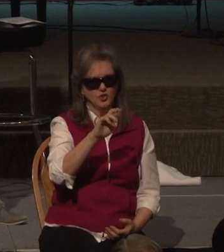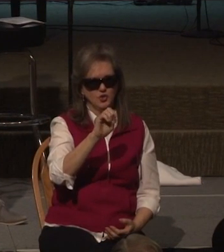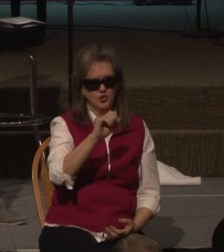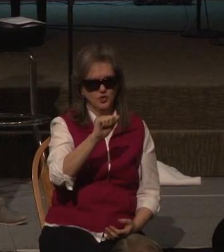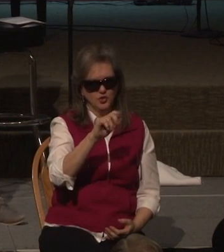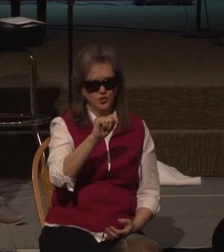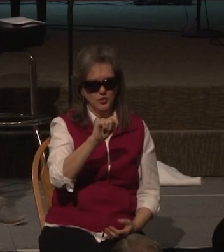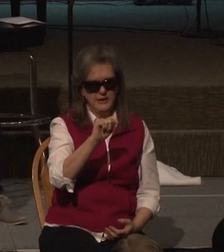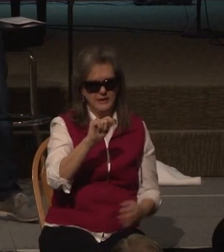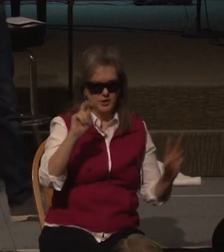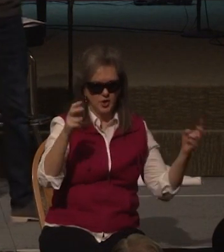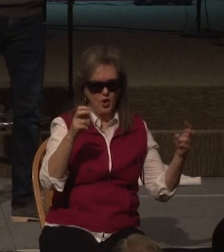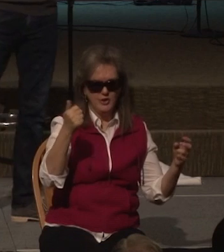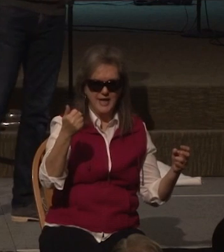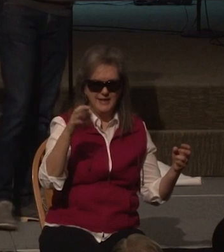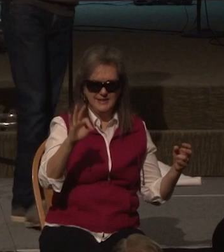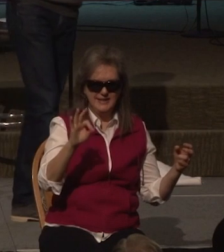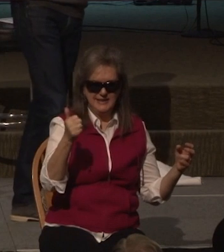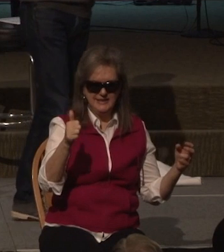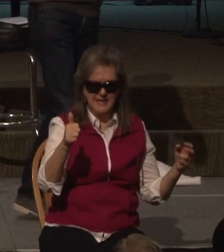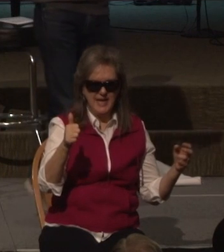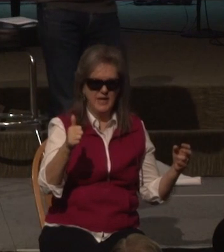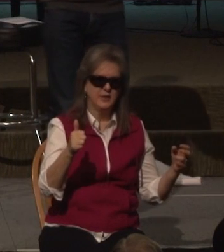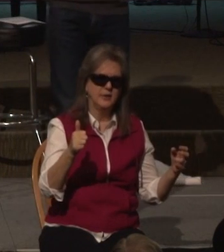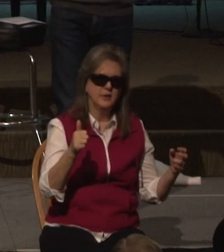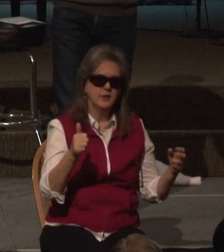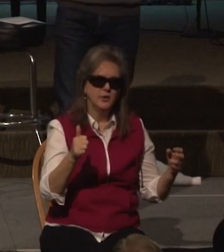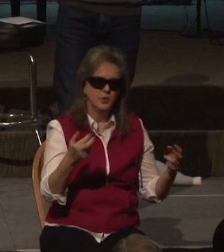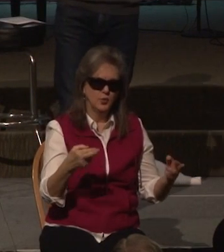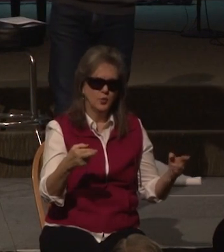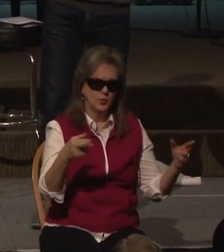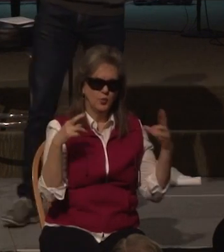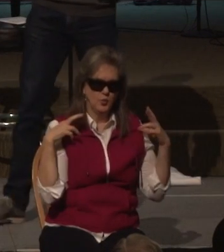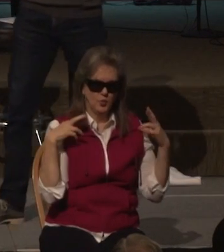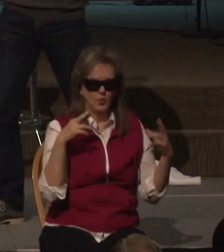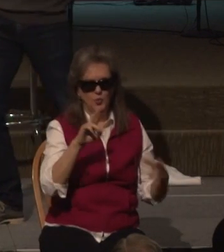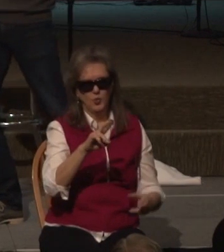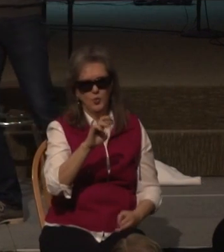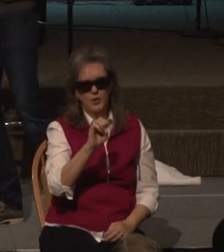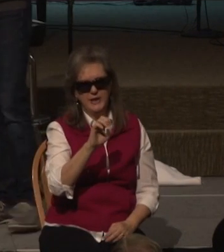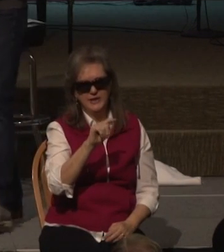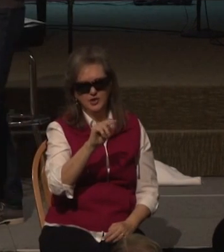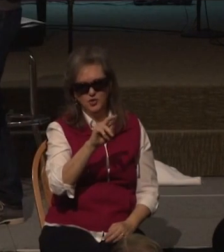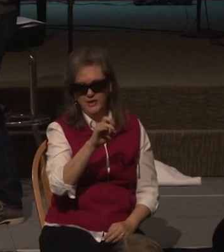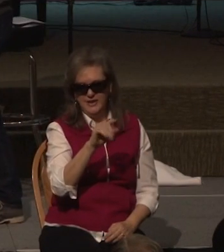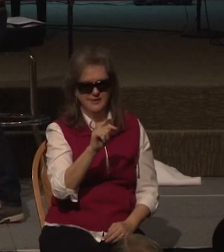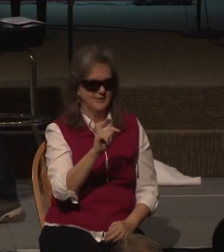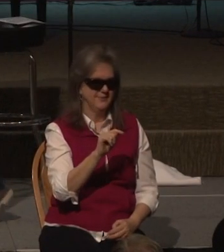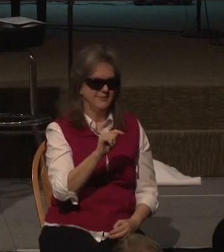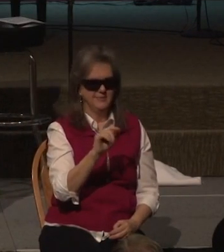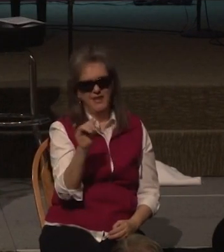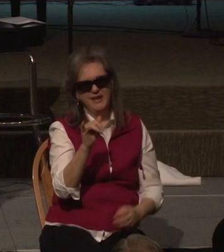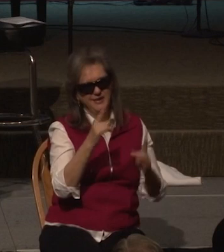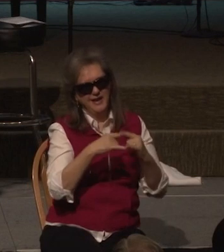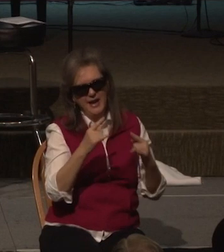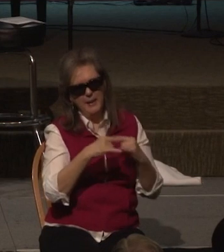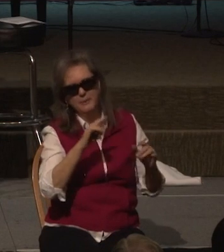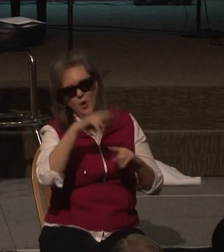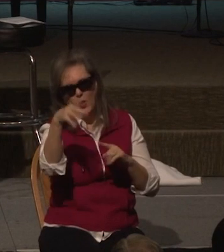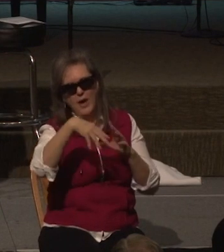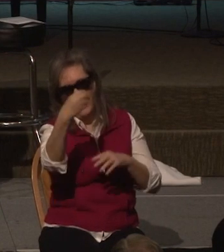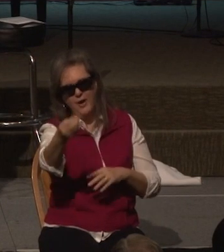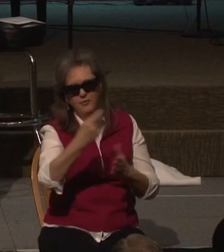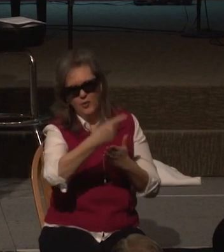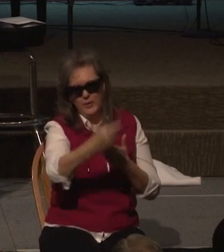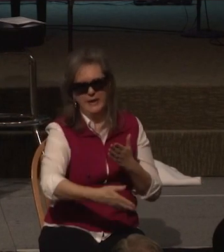the 1910 Retreat. I didn't really know what it was about going into. I figured it had something to do with Christian history. A Christian had